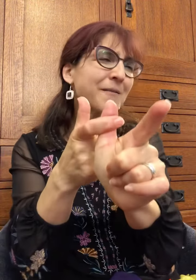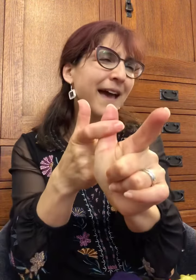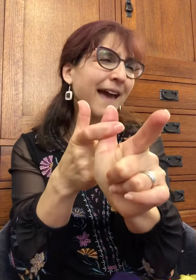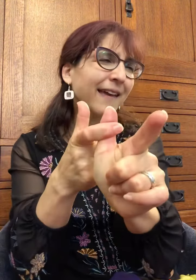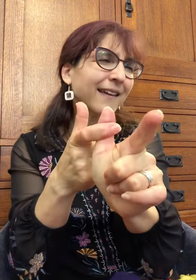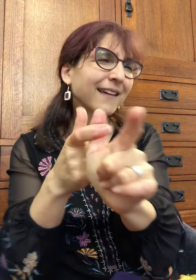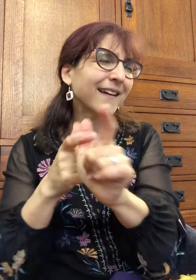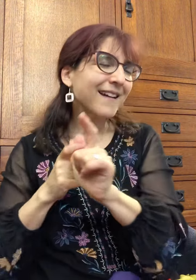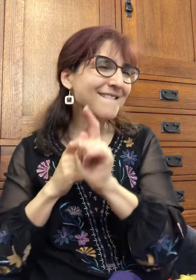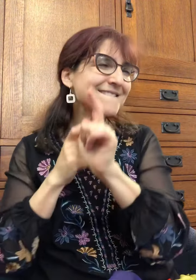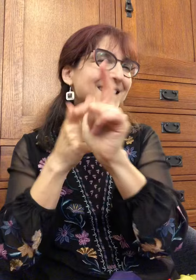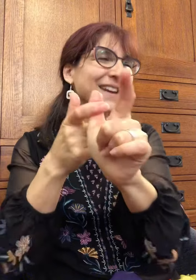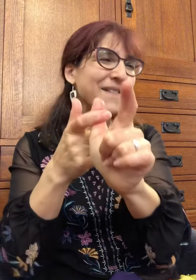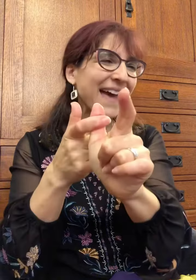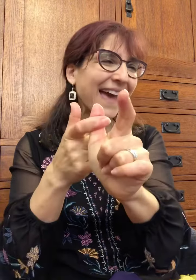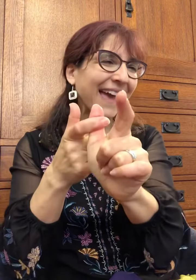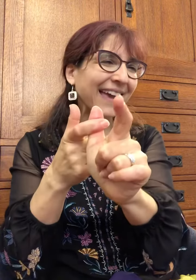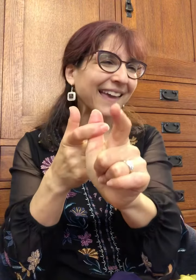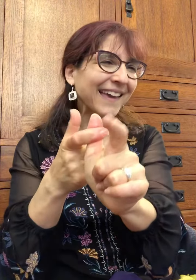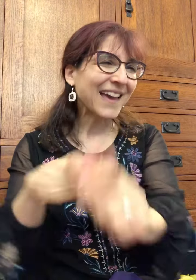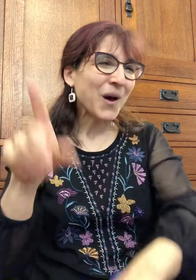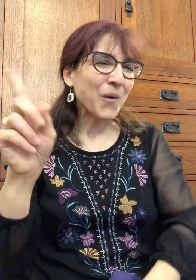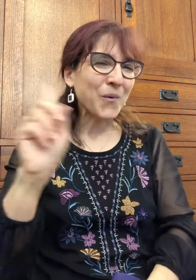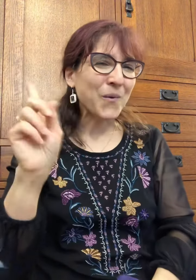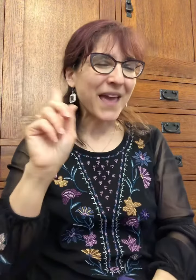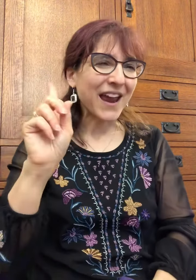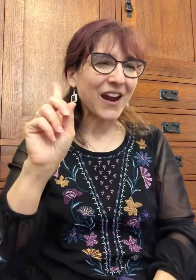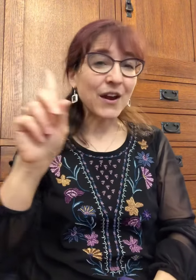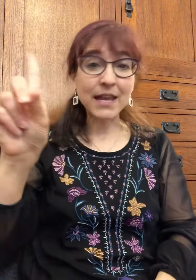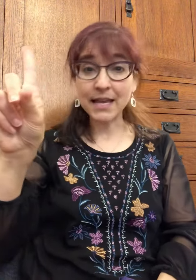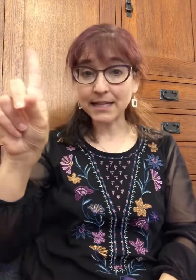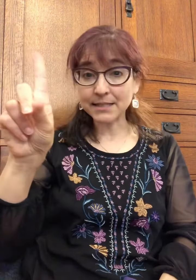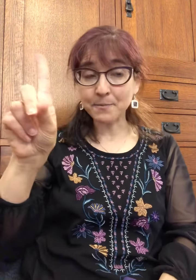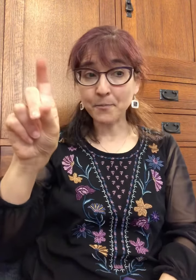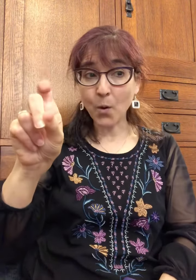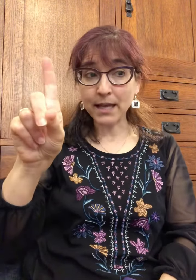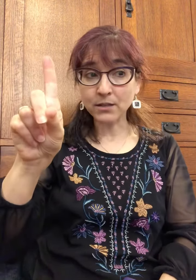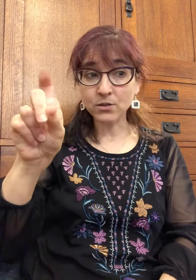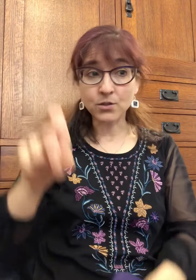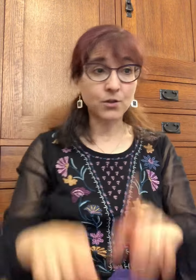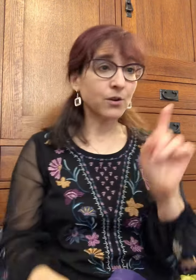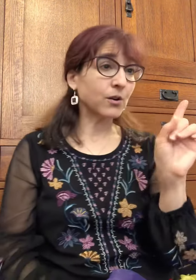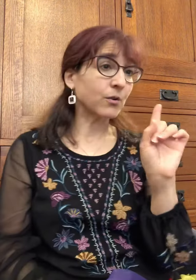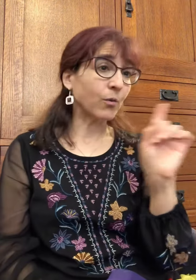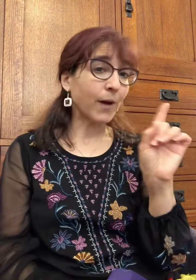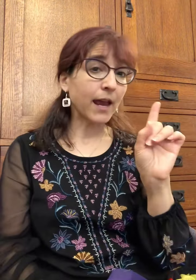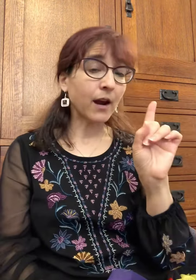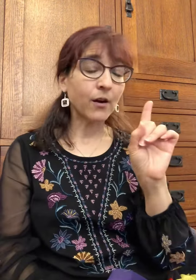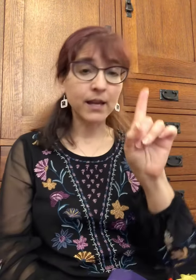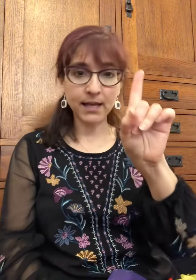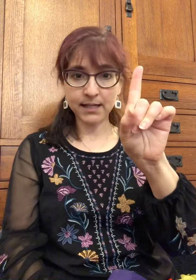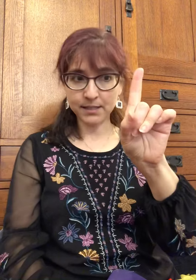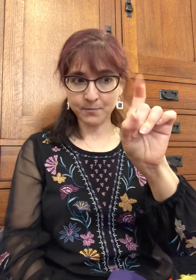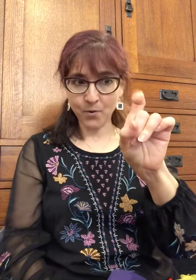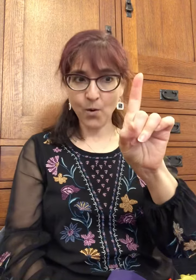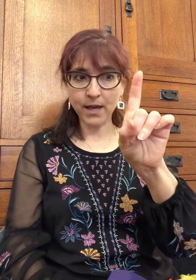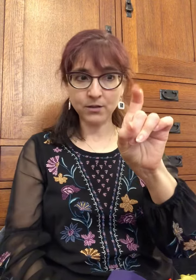away. Run away. Where is Pointer? Where is